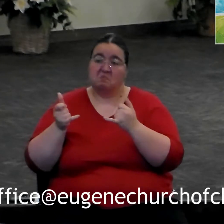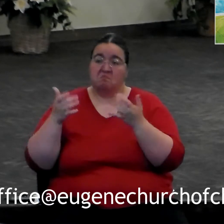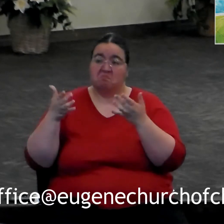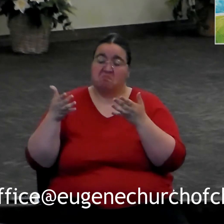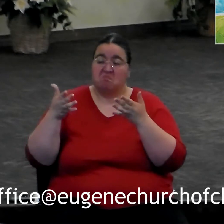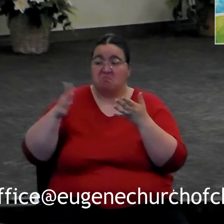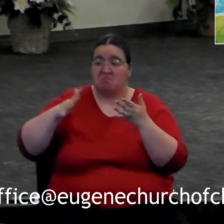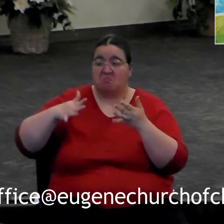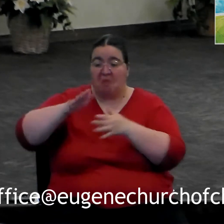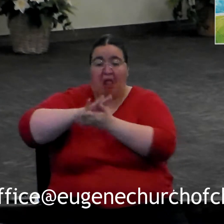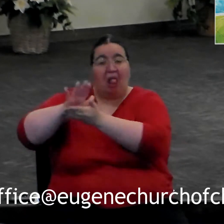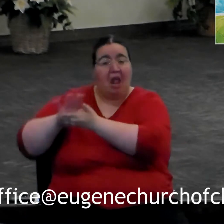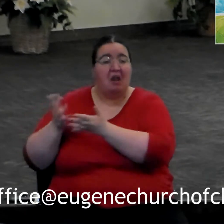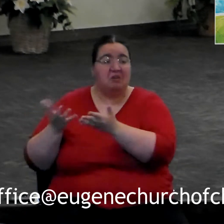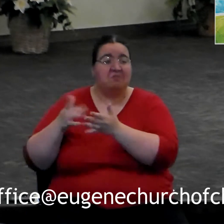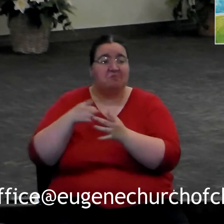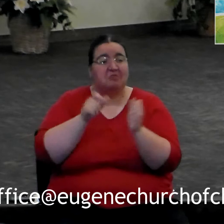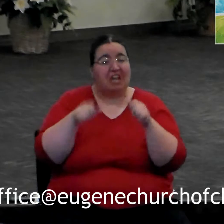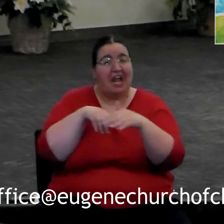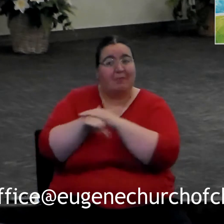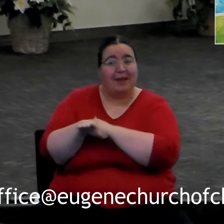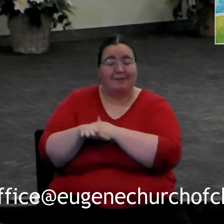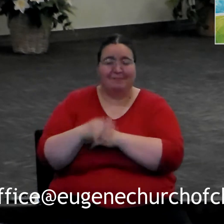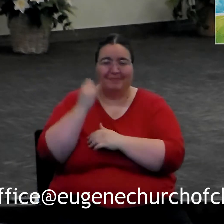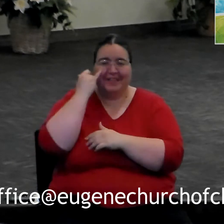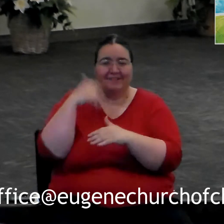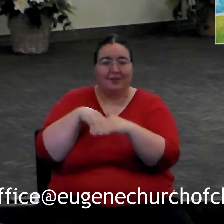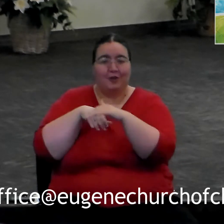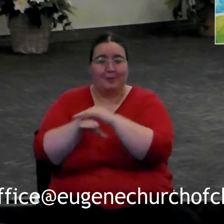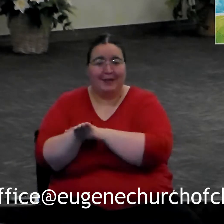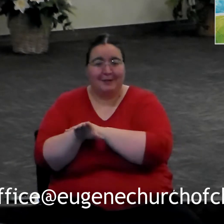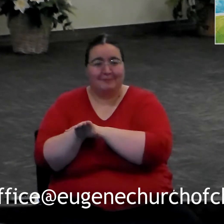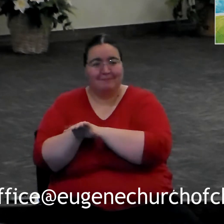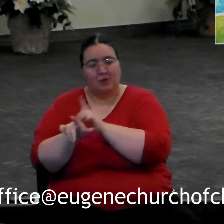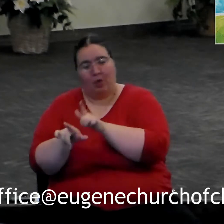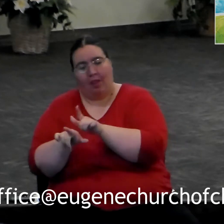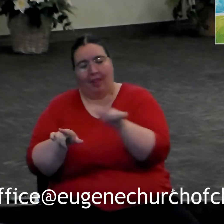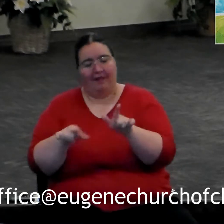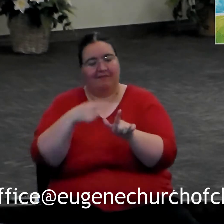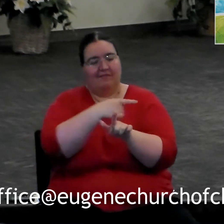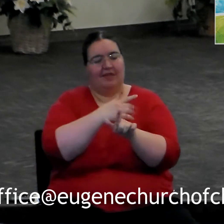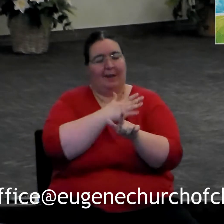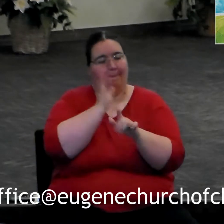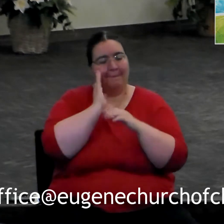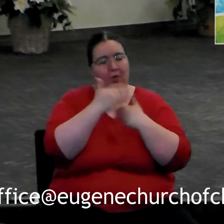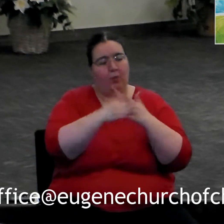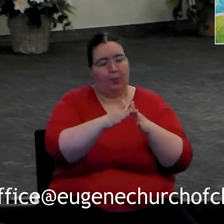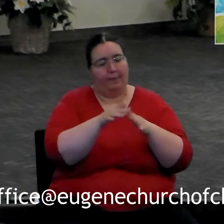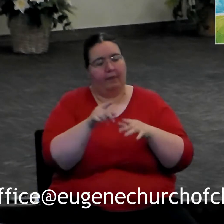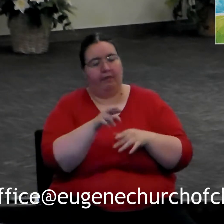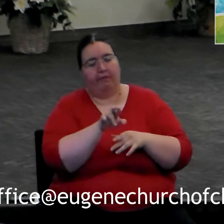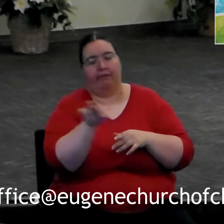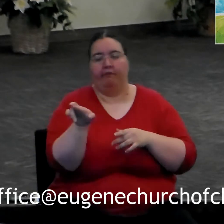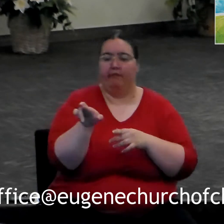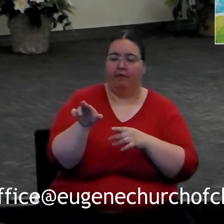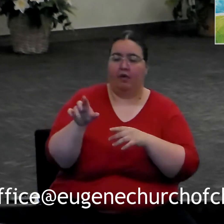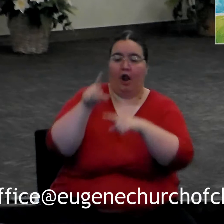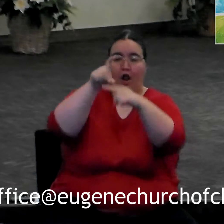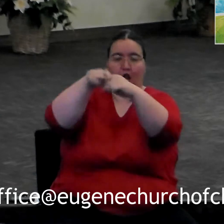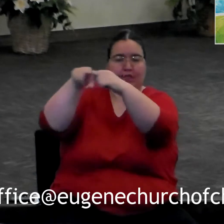a left into my bedroom and then you make a right into my closet. What you will find in my closet are too many clothes hanging up,